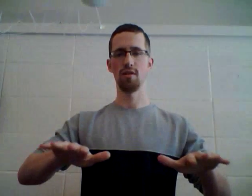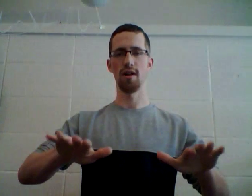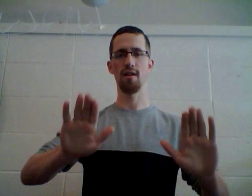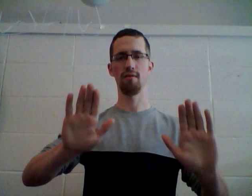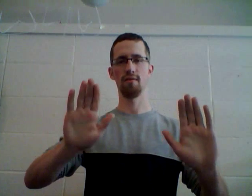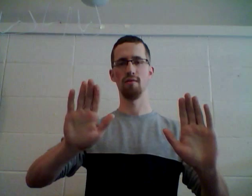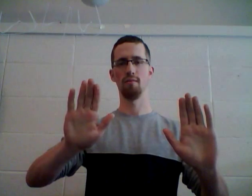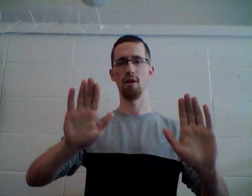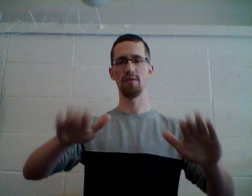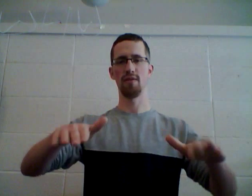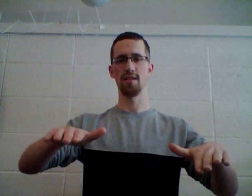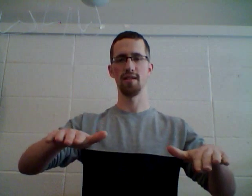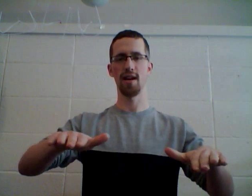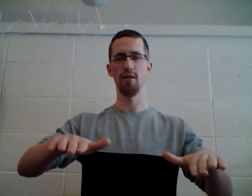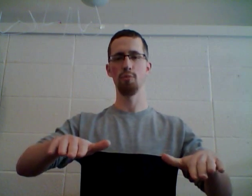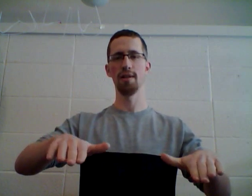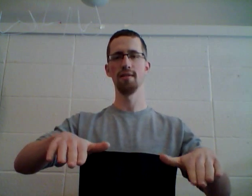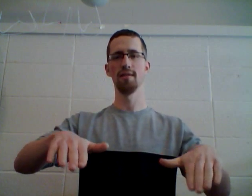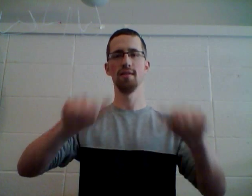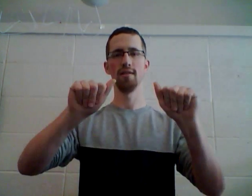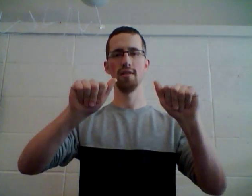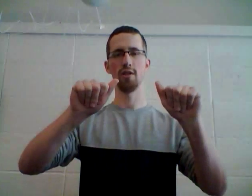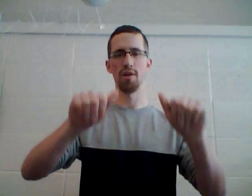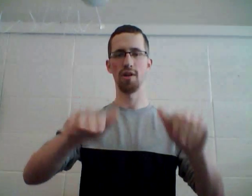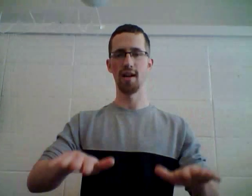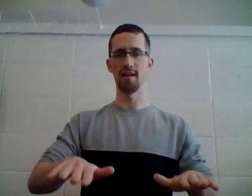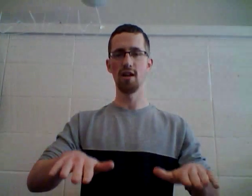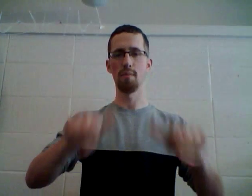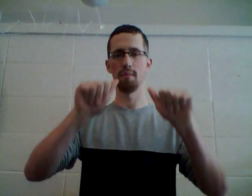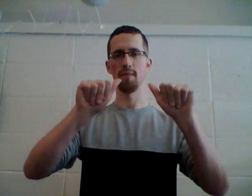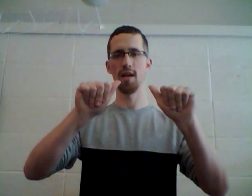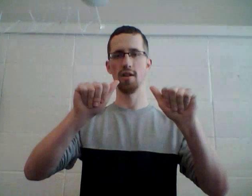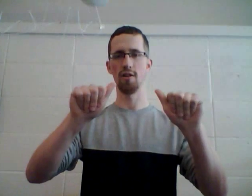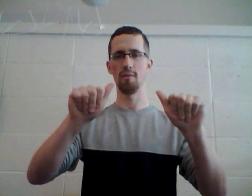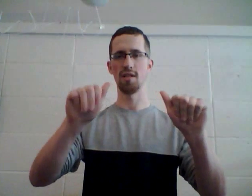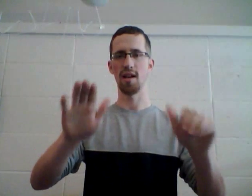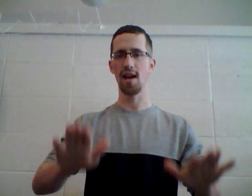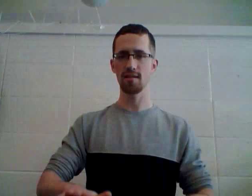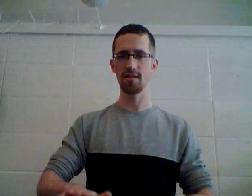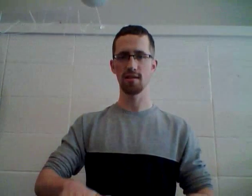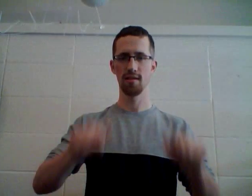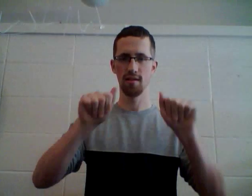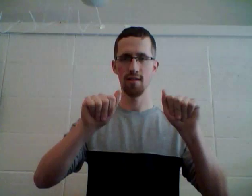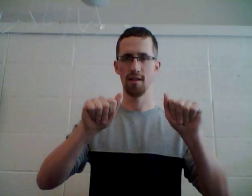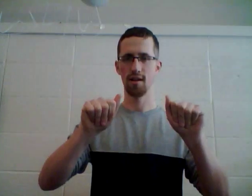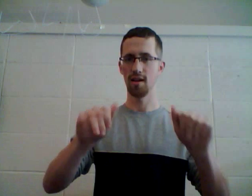Start out, palms facing down, open. You bring your hands up, and you turn them into A's.